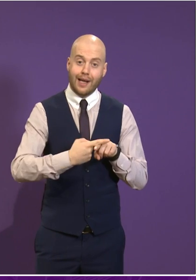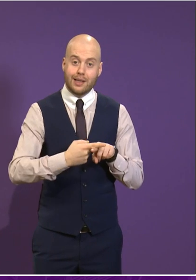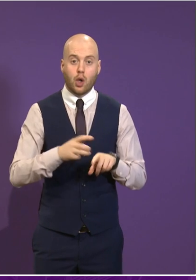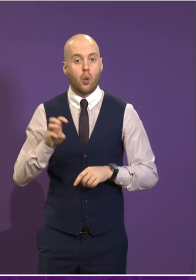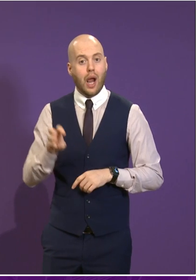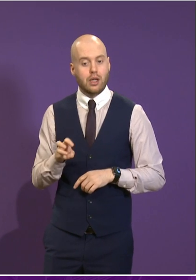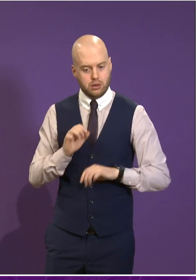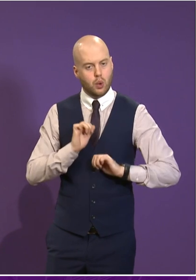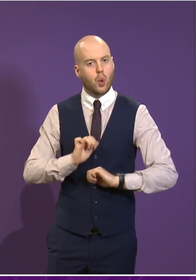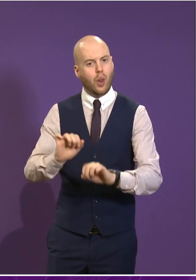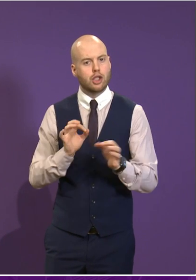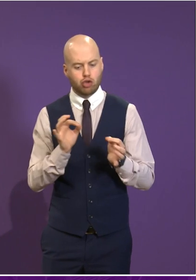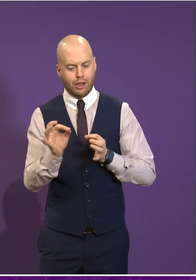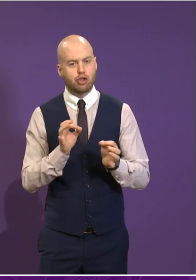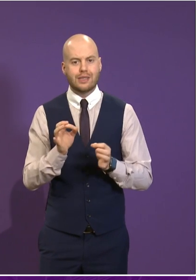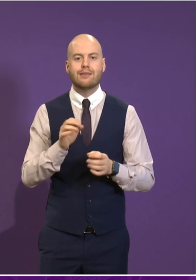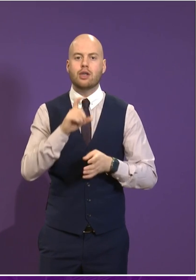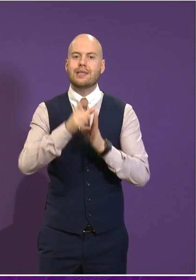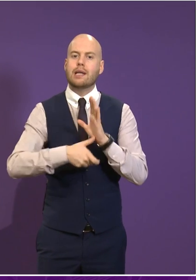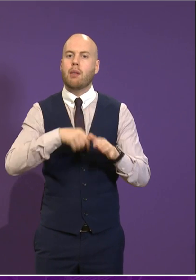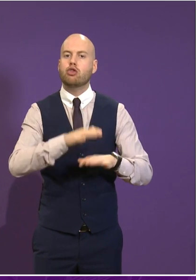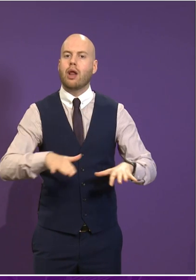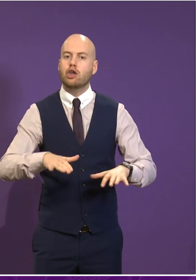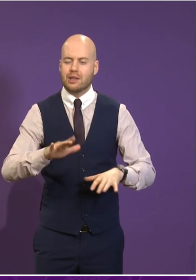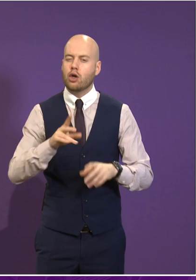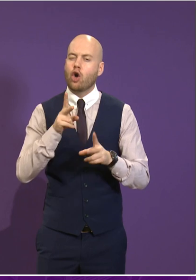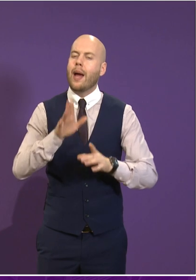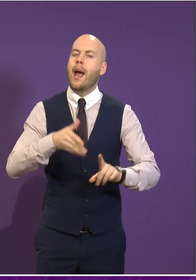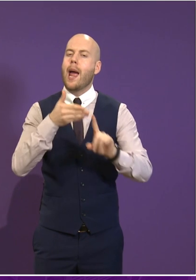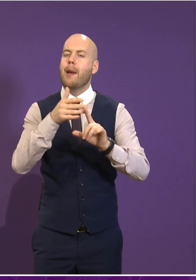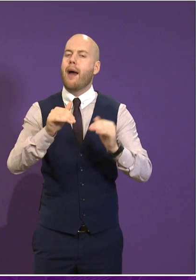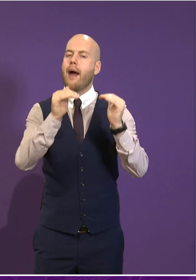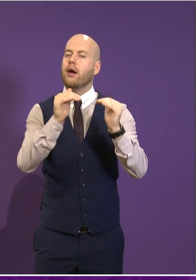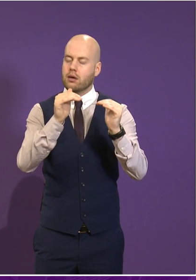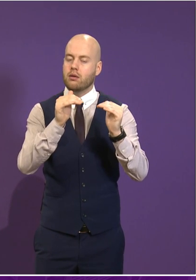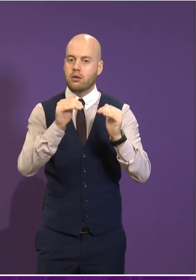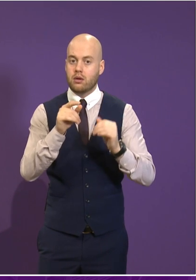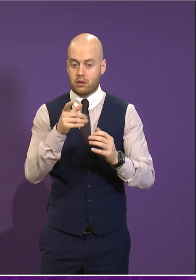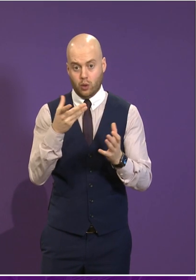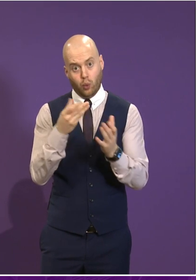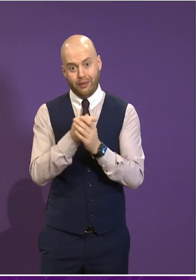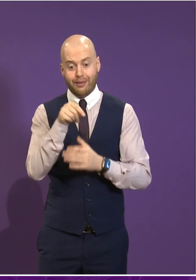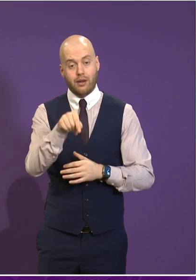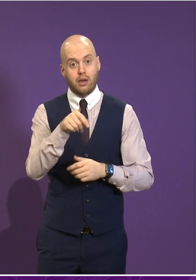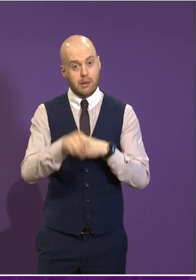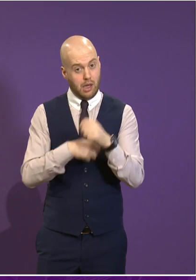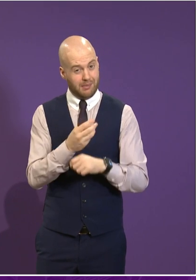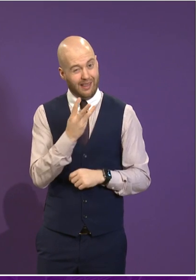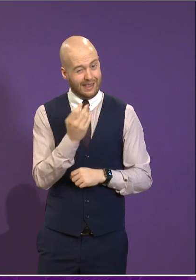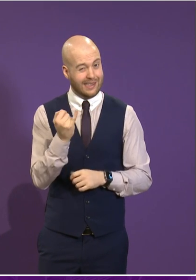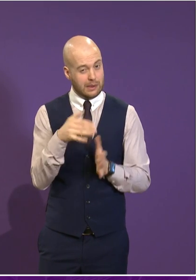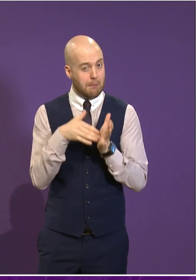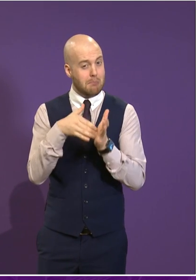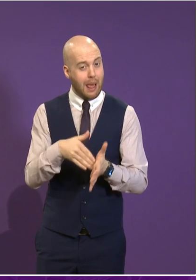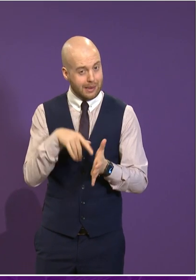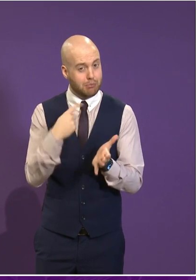own strategy for disabled children, aiming high for disabled children. And with that came a consequential of £36 million.